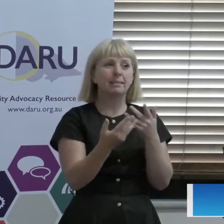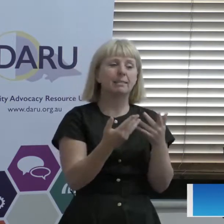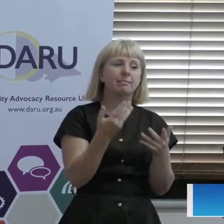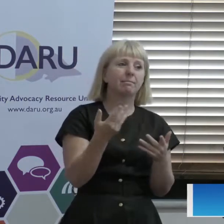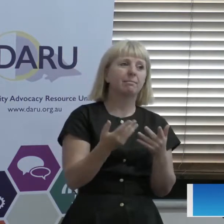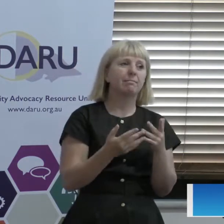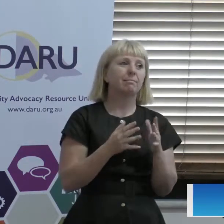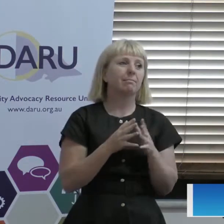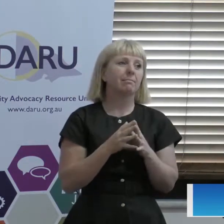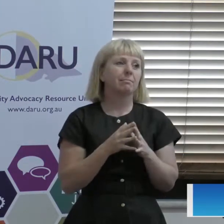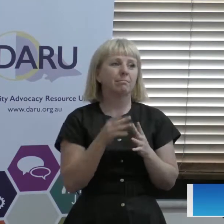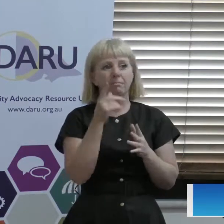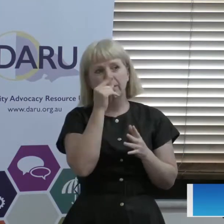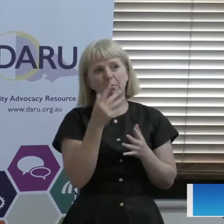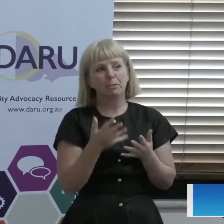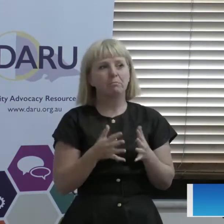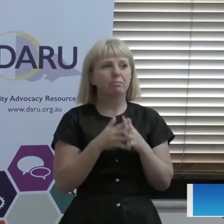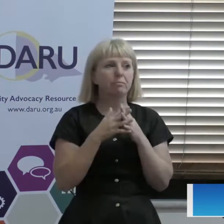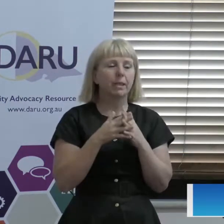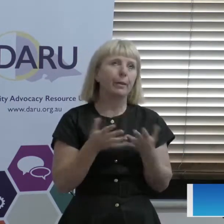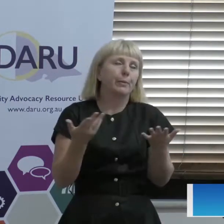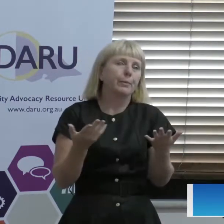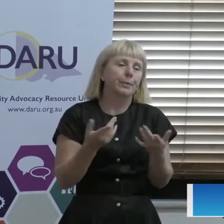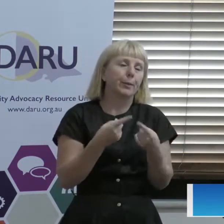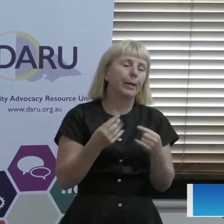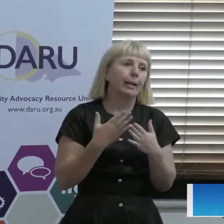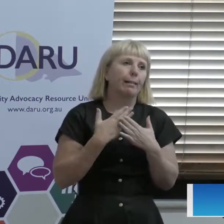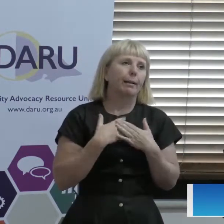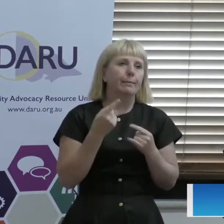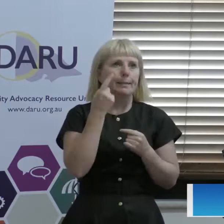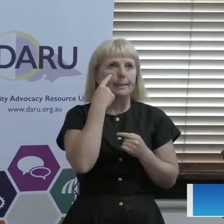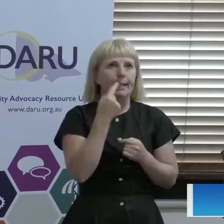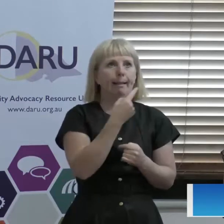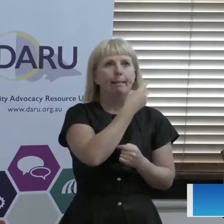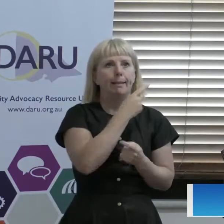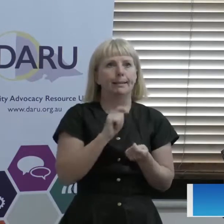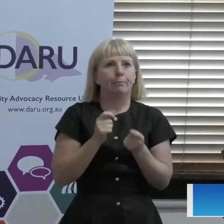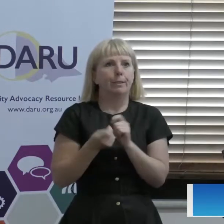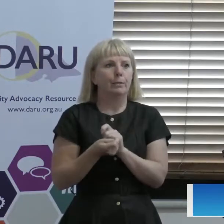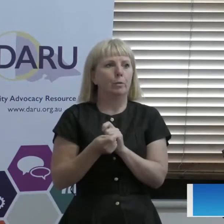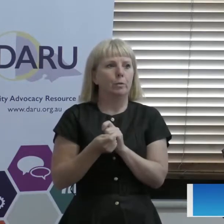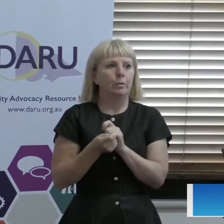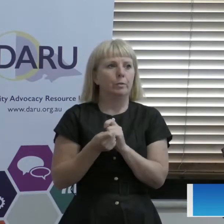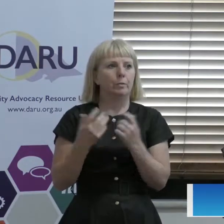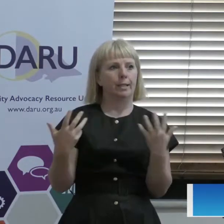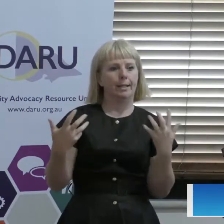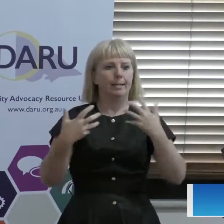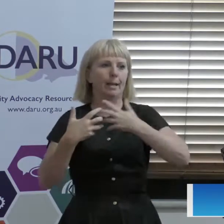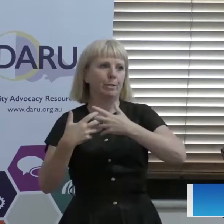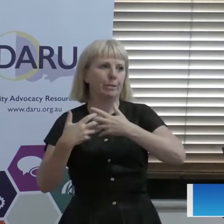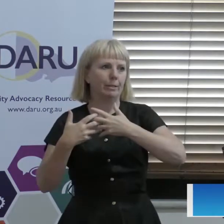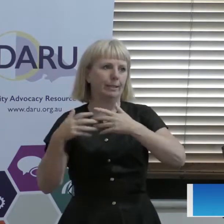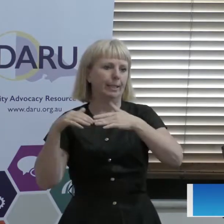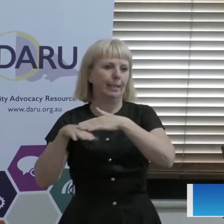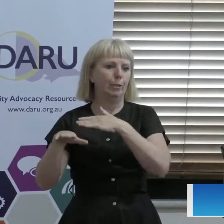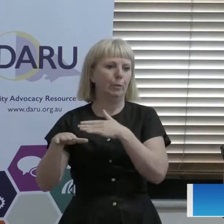be, you know, basically we would love to see this resource modified in some way, perhaps incorporated